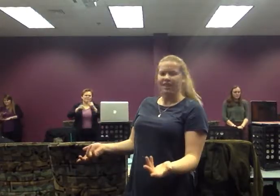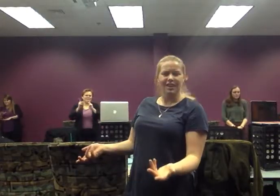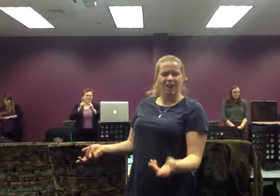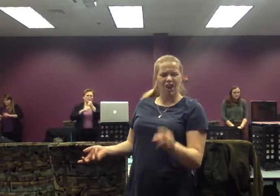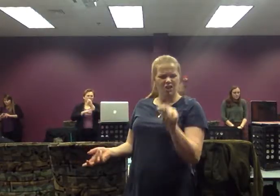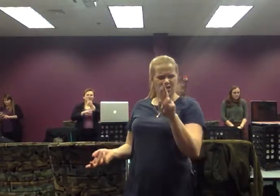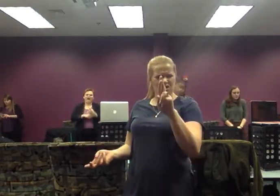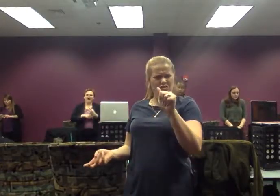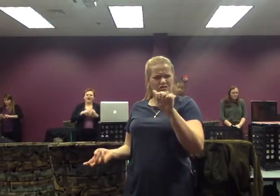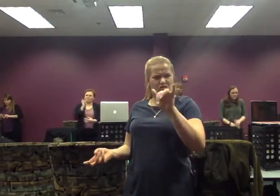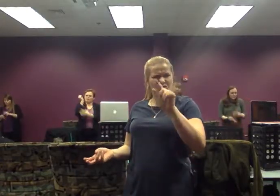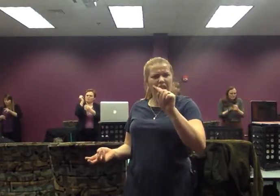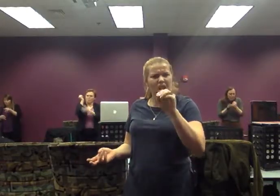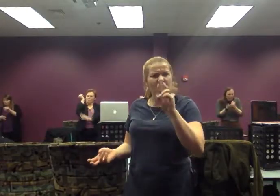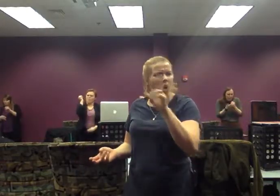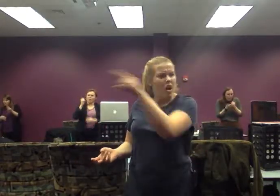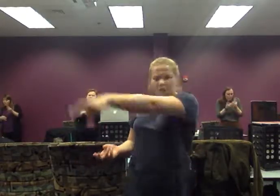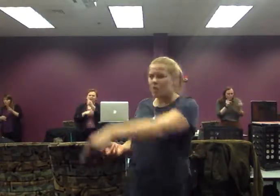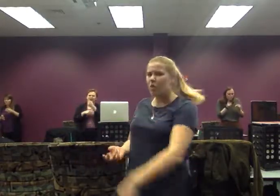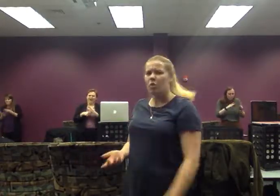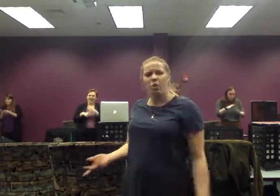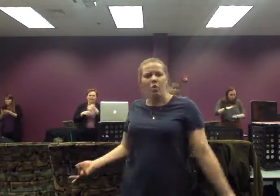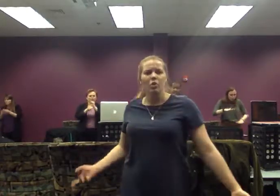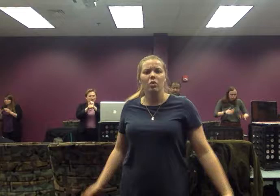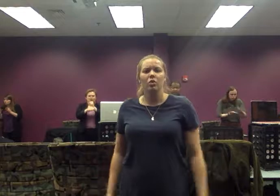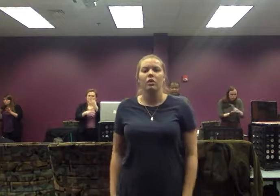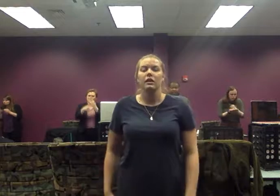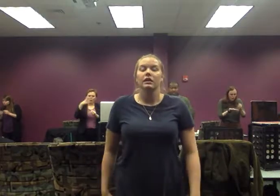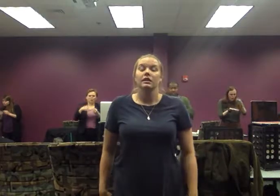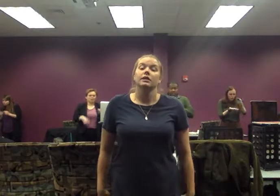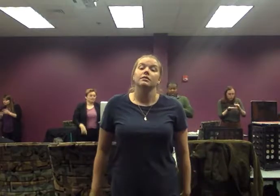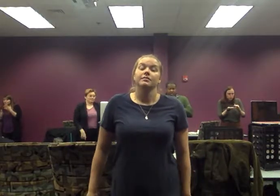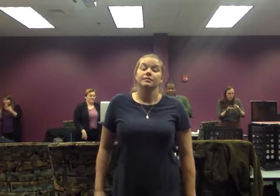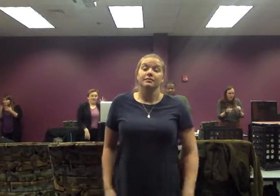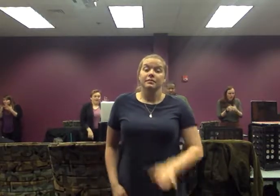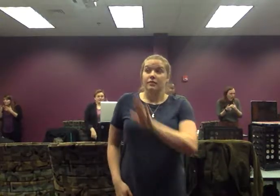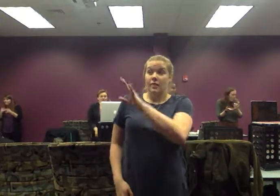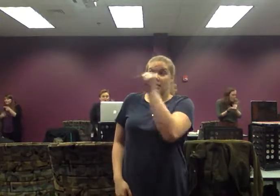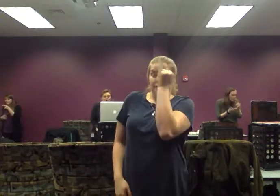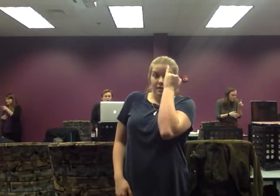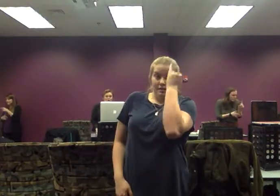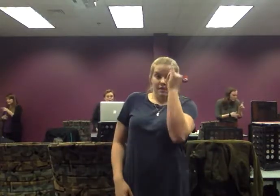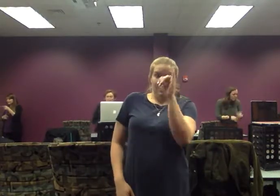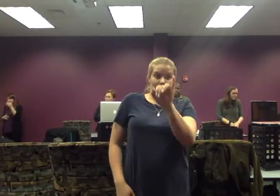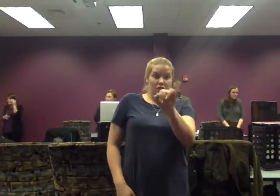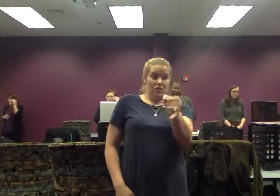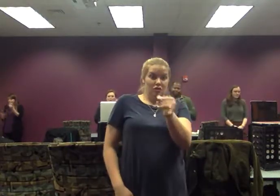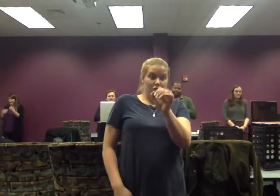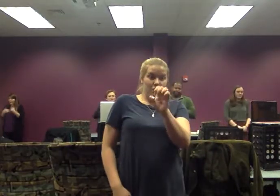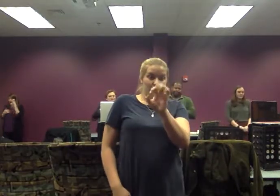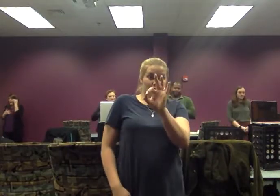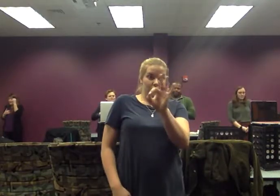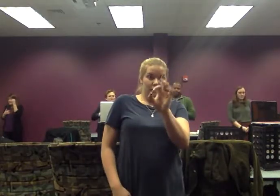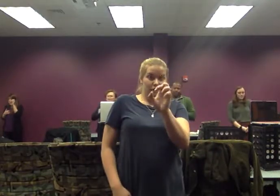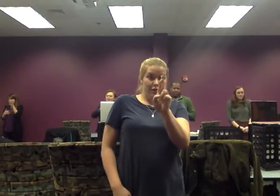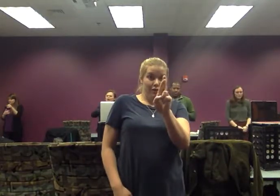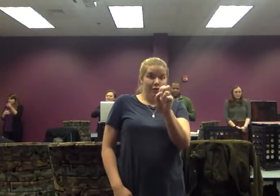bottom? Well, the fact is that he had Jeffersonian ideas. Coolidge understood Hamilton. All the way back to